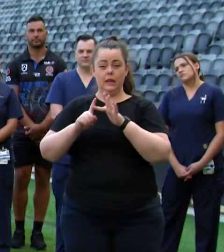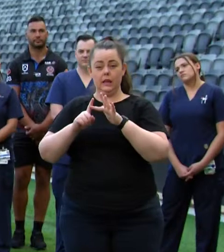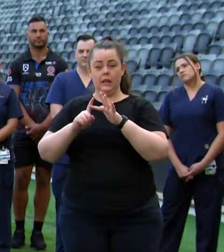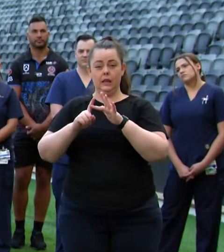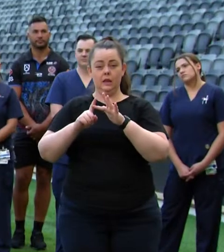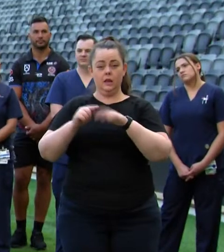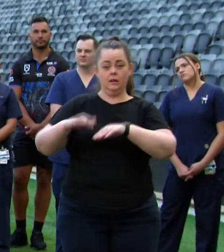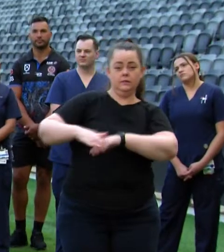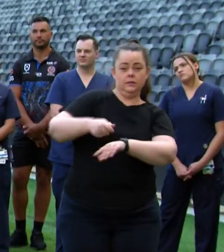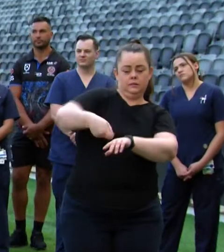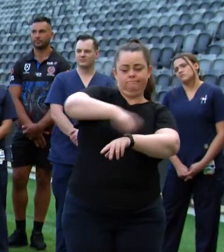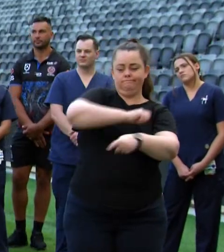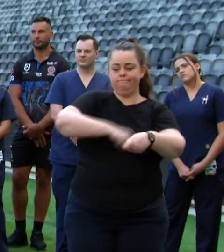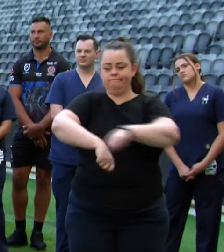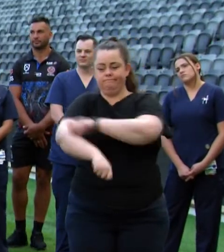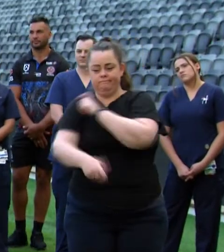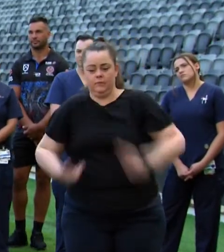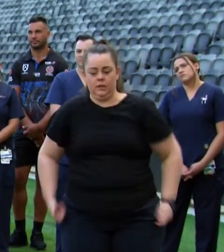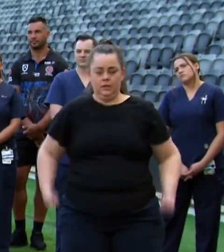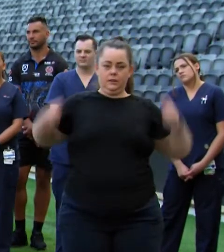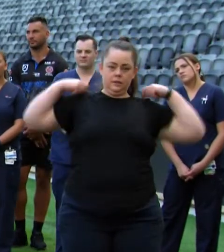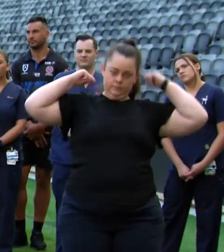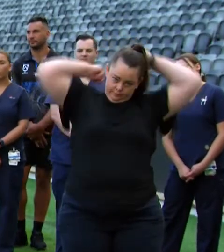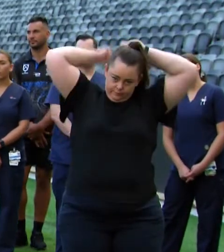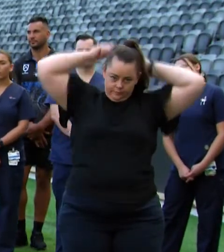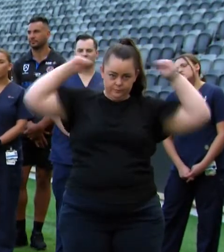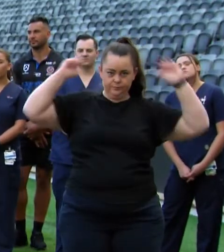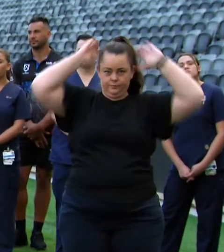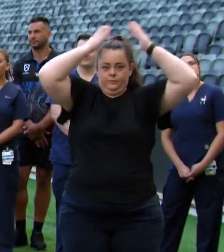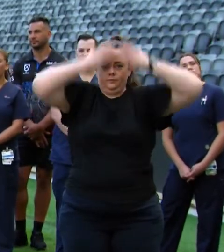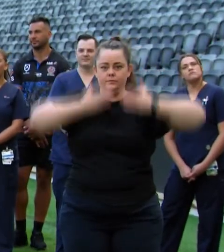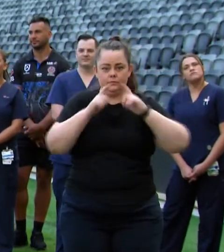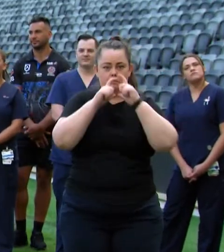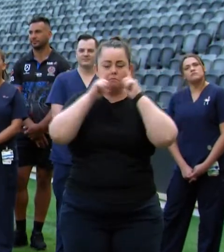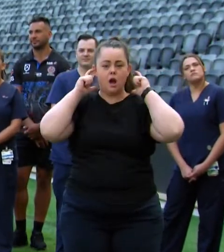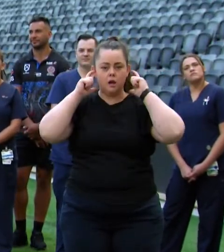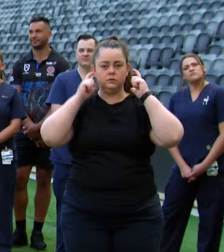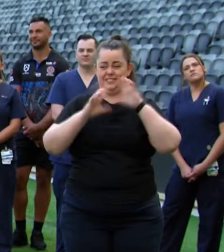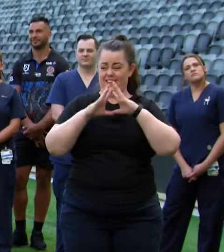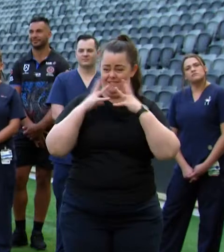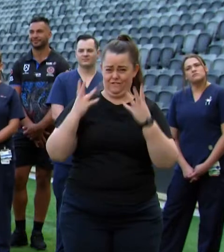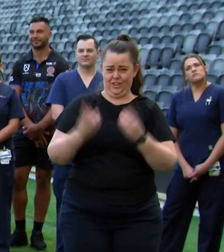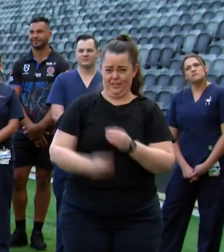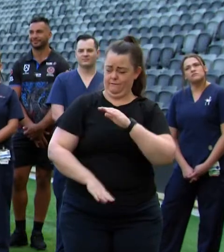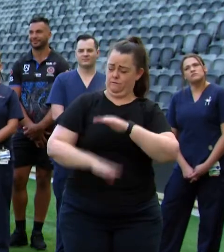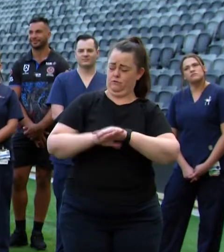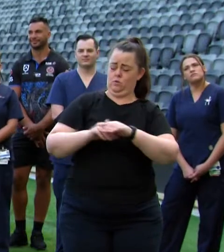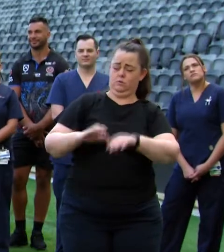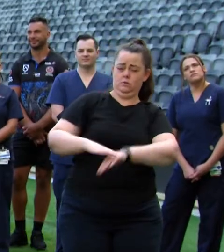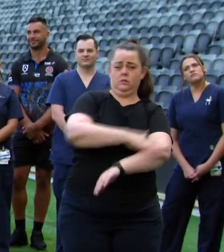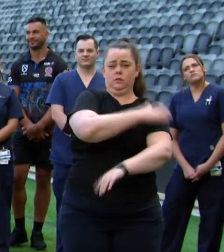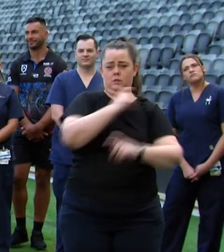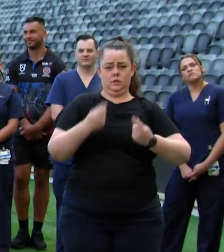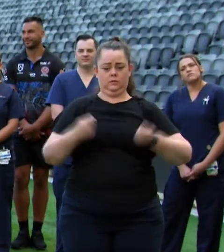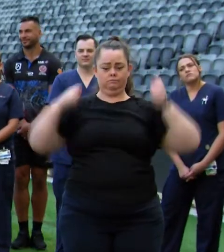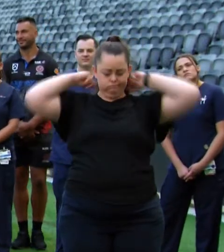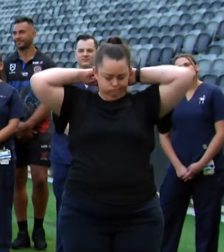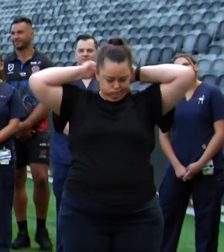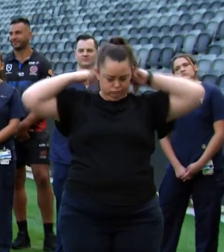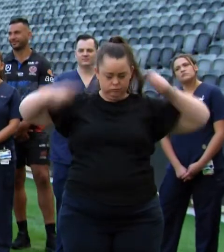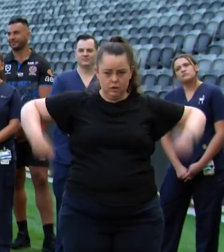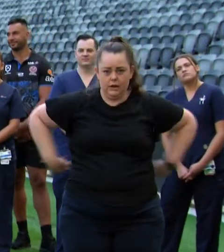masked. Such a person in that situation would have to wear full personal protective equipment, so a gown, a